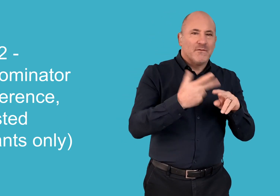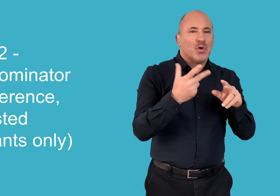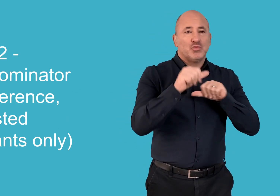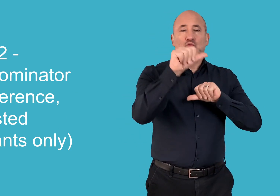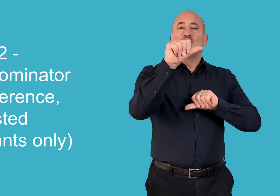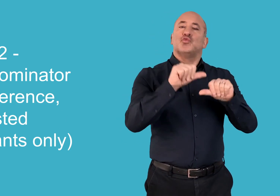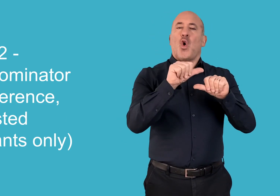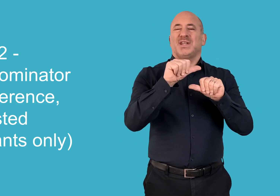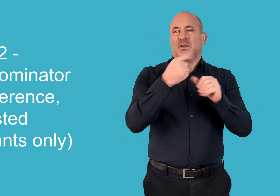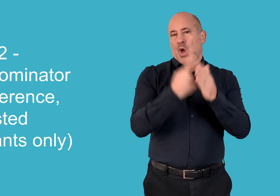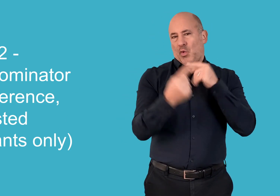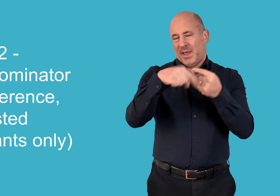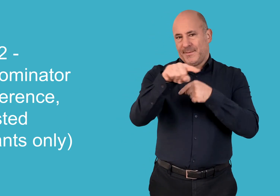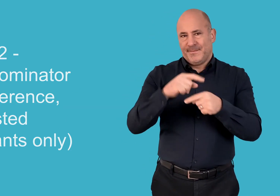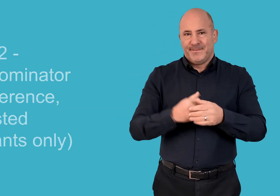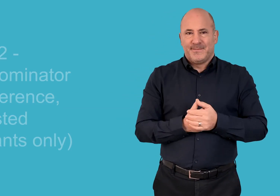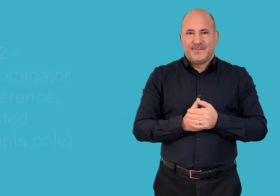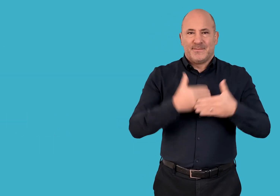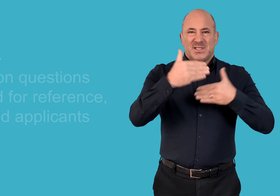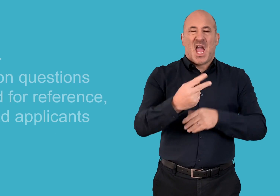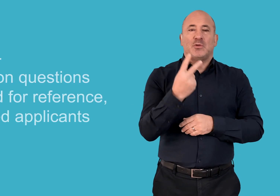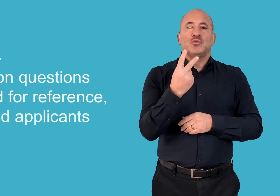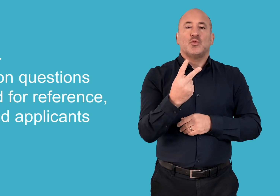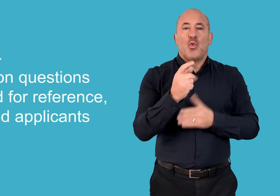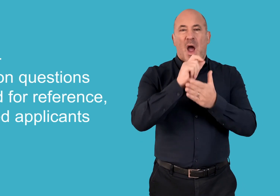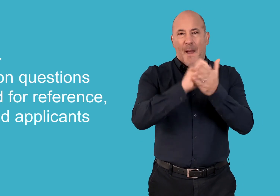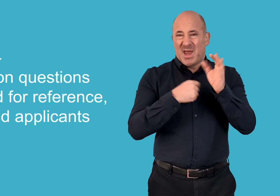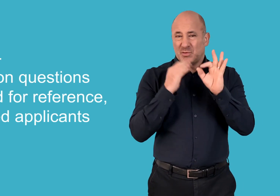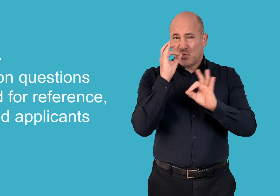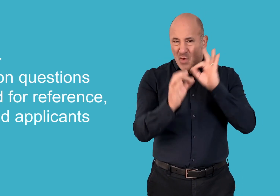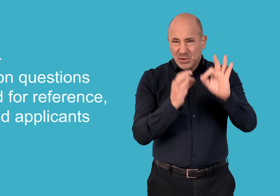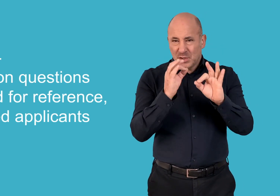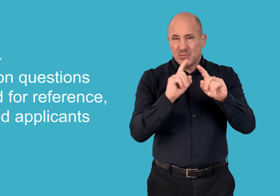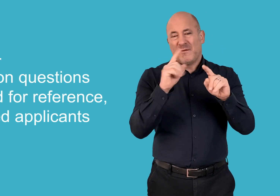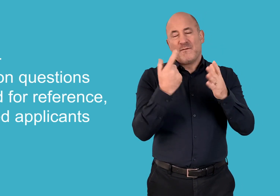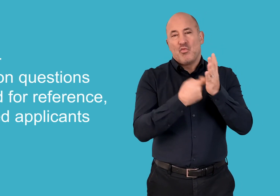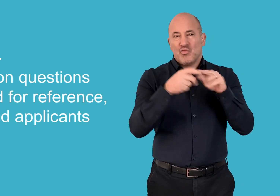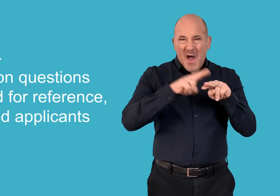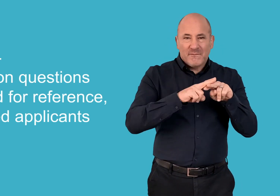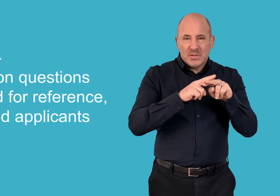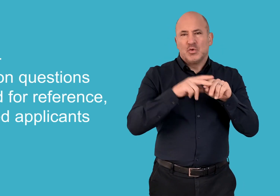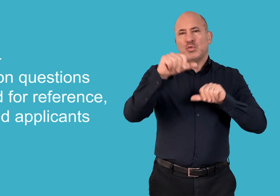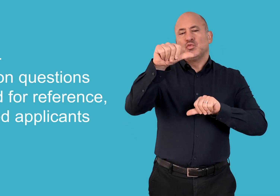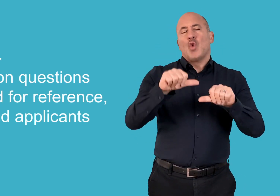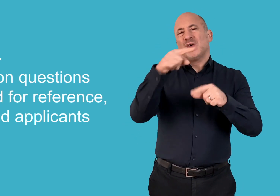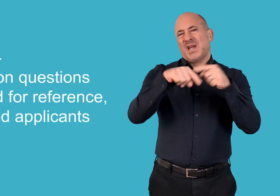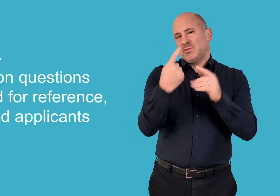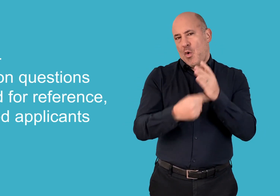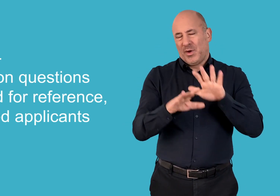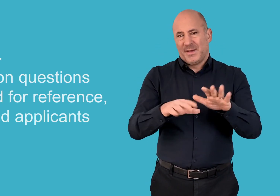reference. Shortlisted applicants only. Stage 2 Application questions provided for reference. Shortlisted